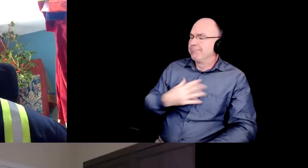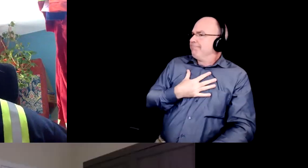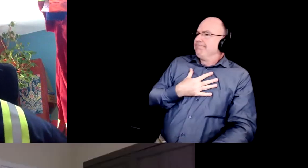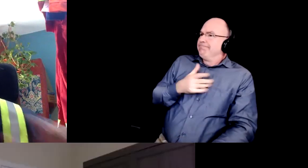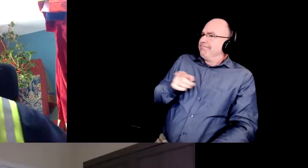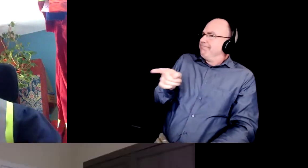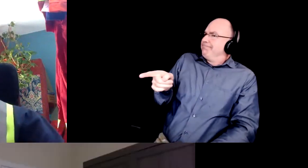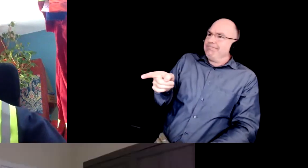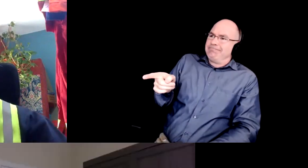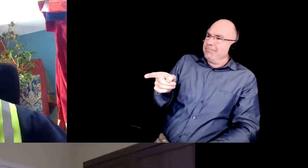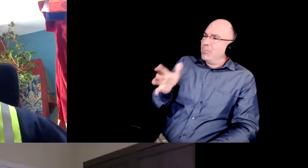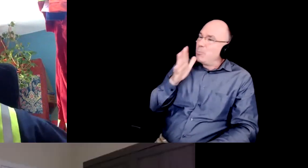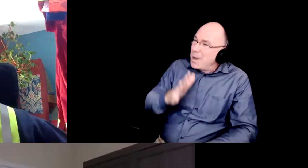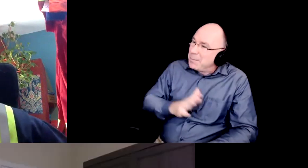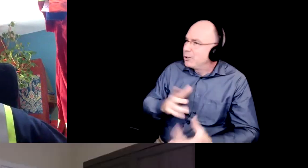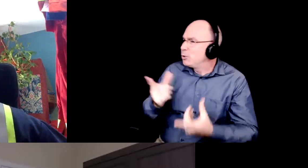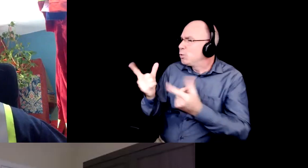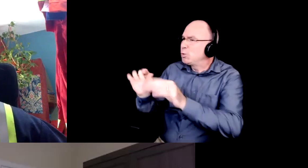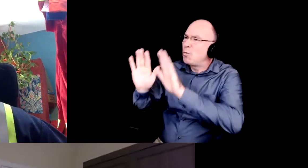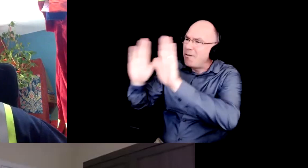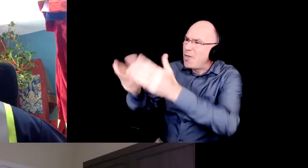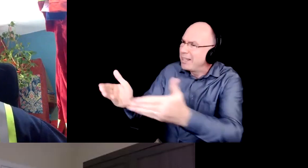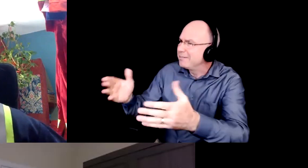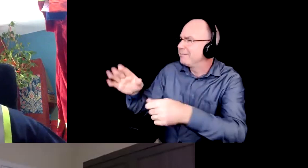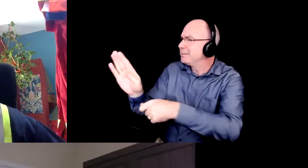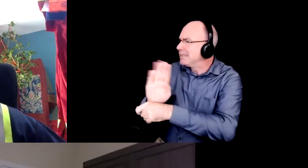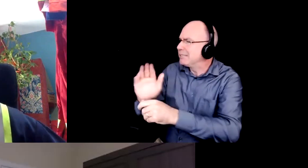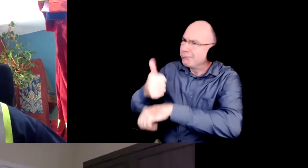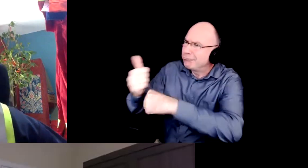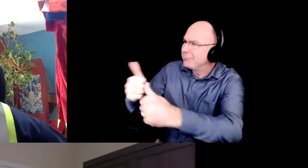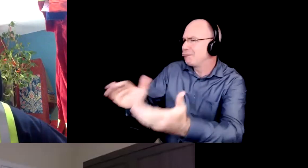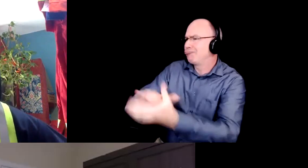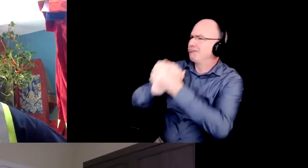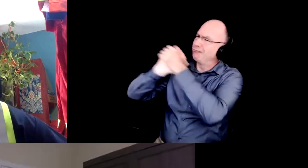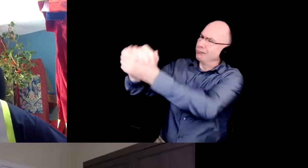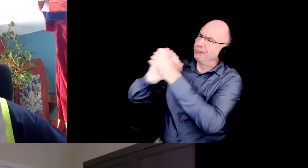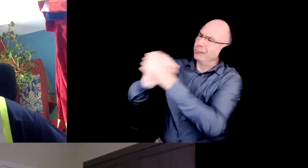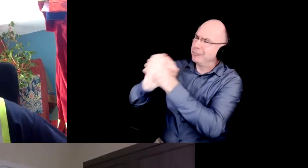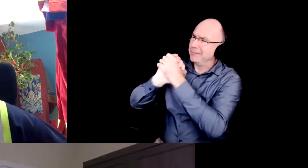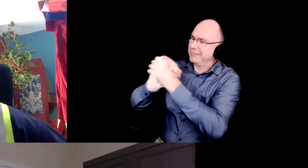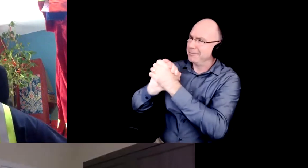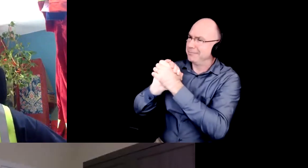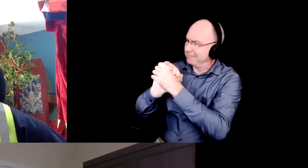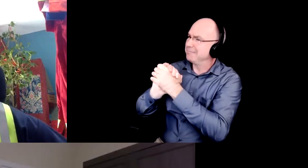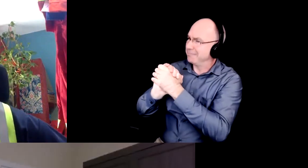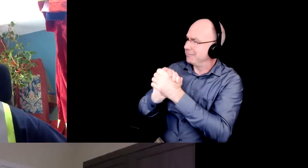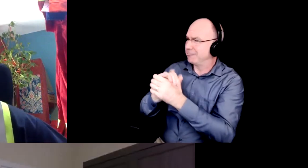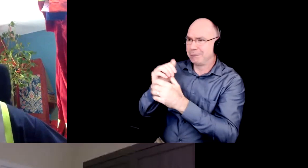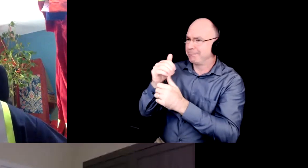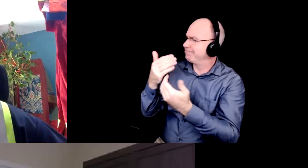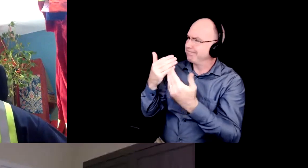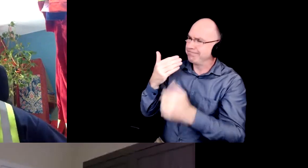it's wonderful to see women doing wonderful things in business. So congratulations to you, and you know, well done.